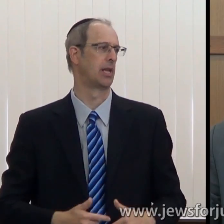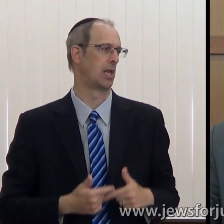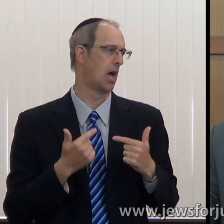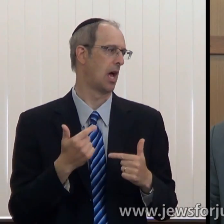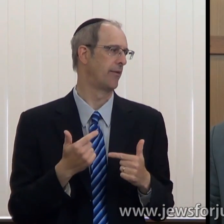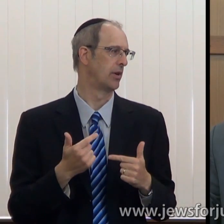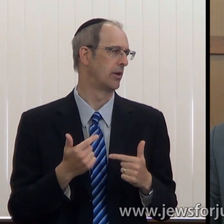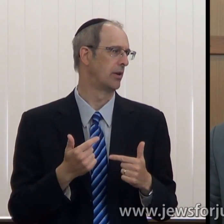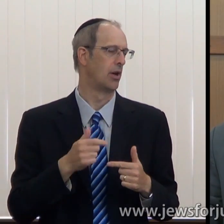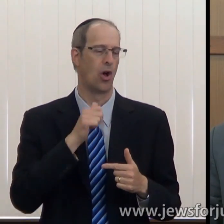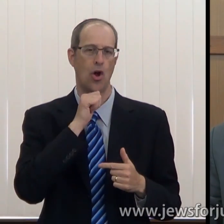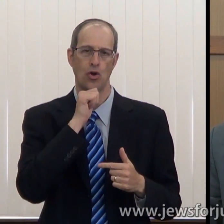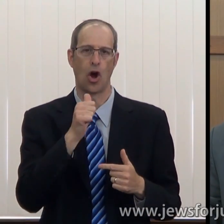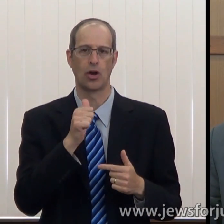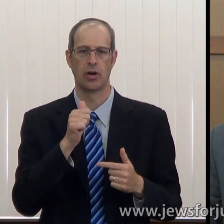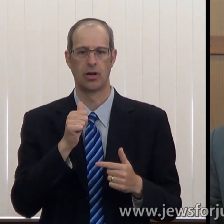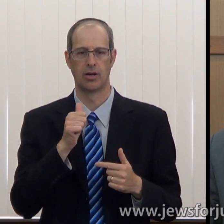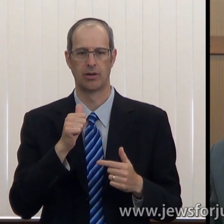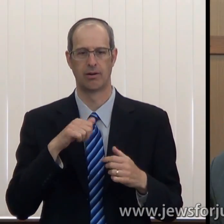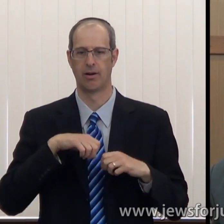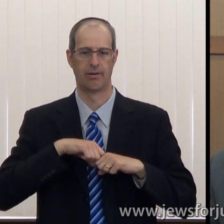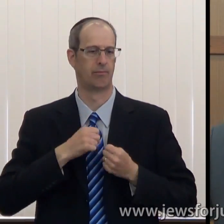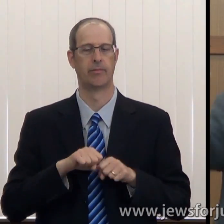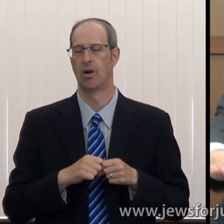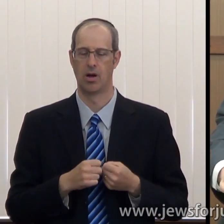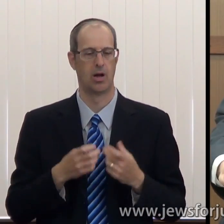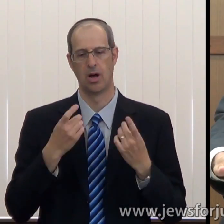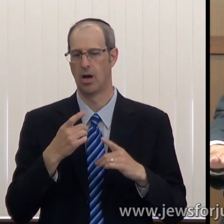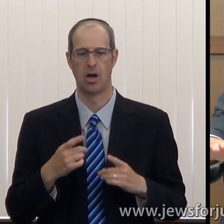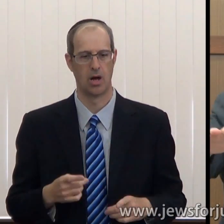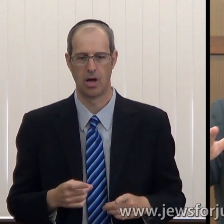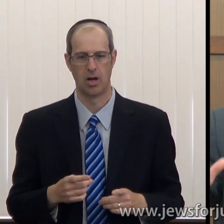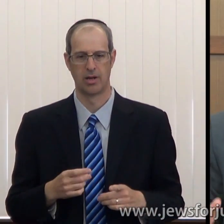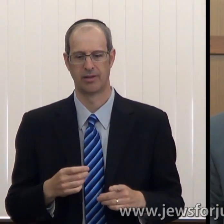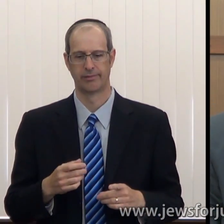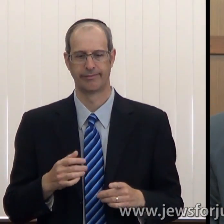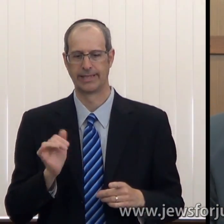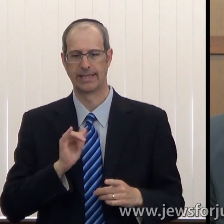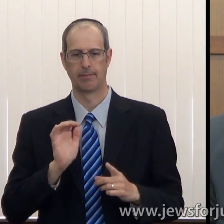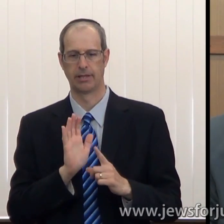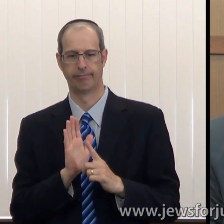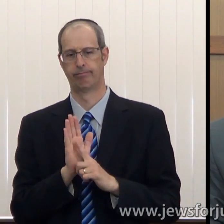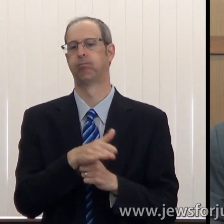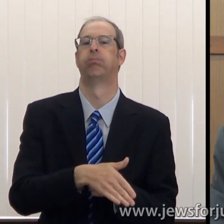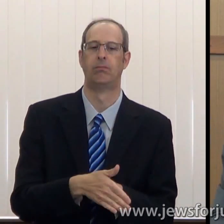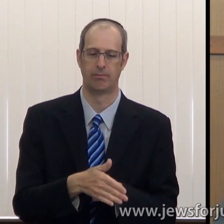we're not going to fall apart. We're not going to get knocked over.